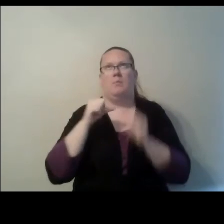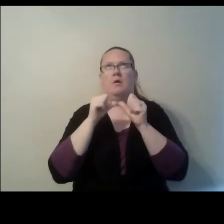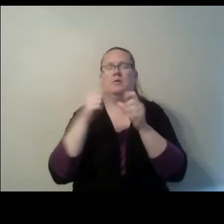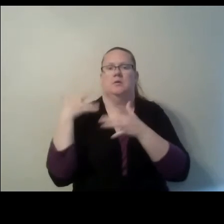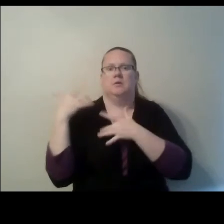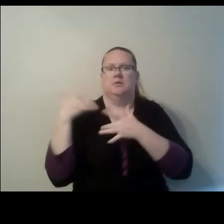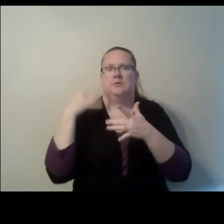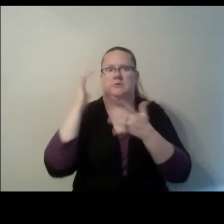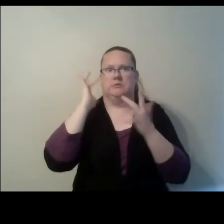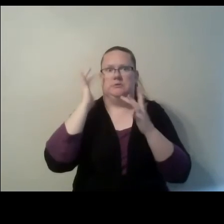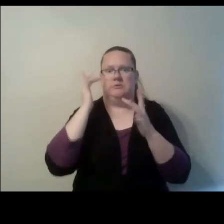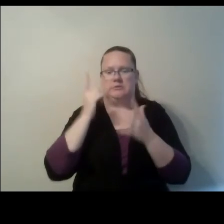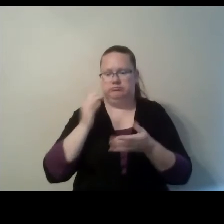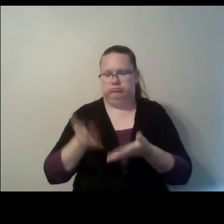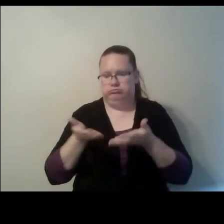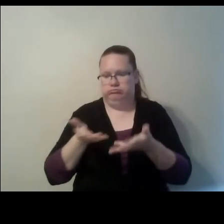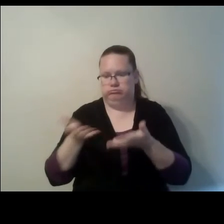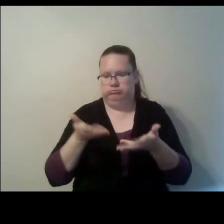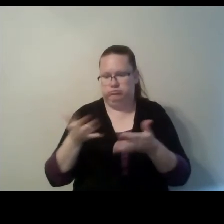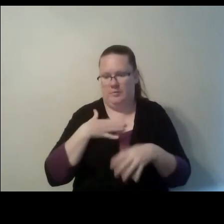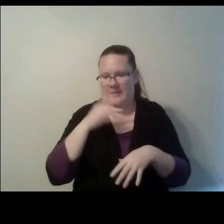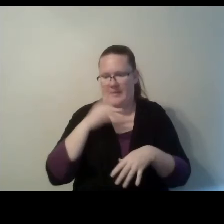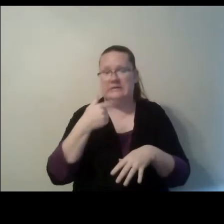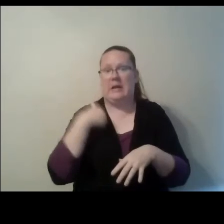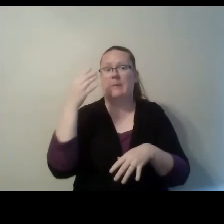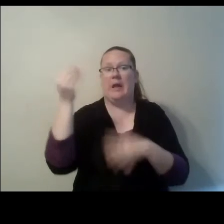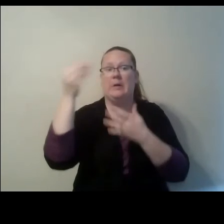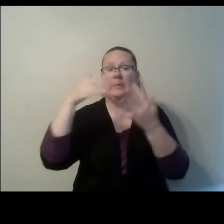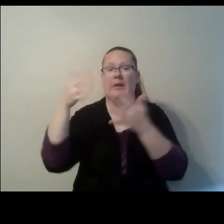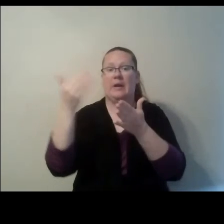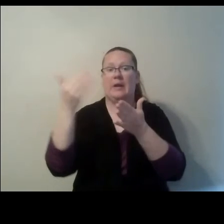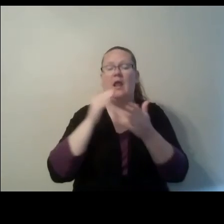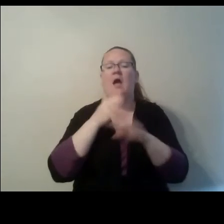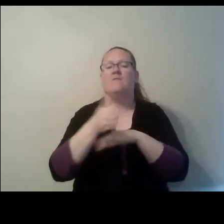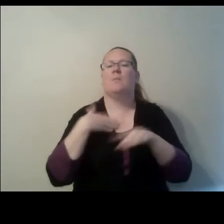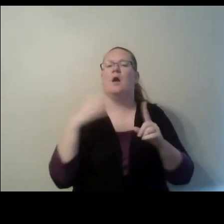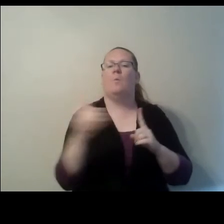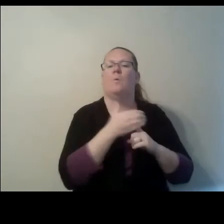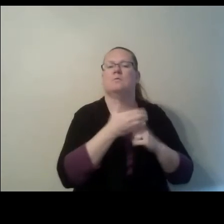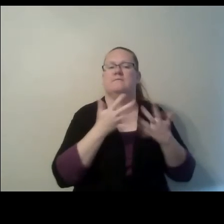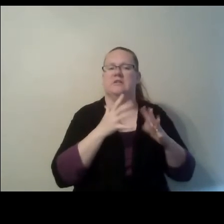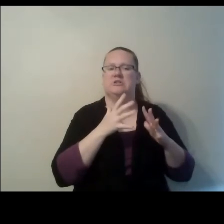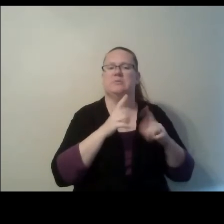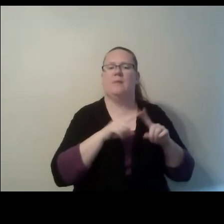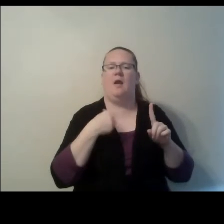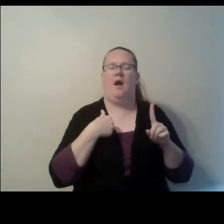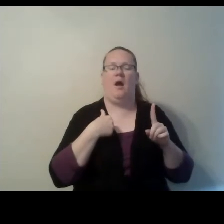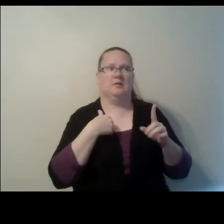well. I'm out and about now again after self-quarantine, and I'm taking every precaution I can so I don't bring it